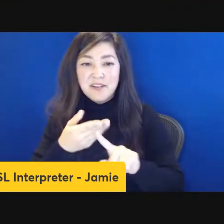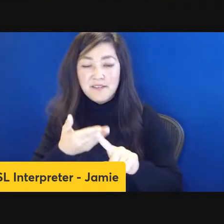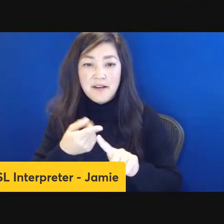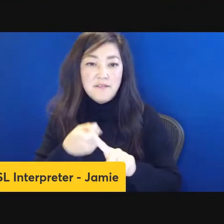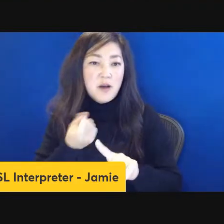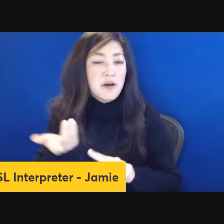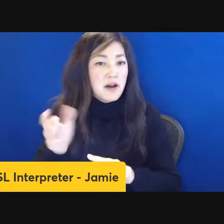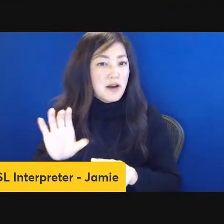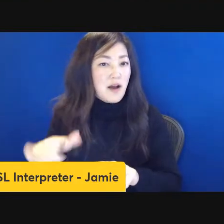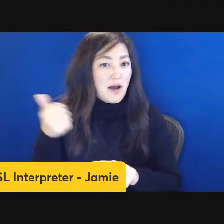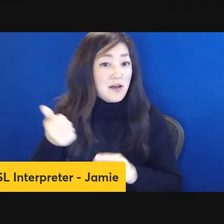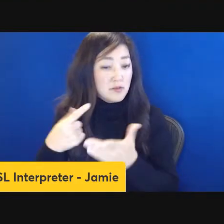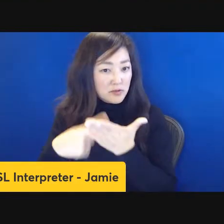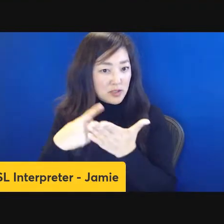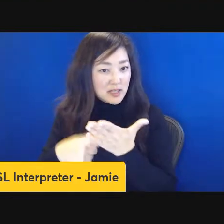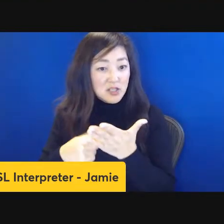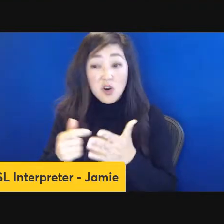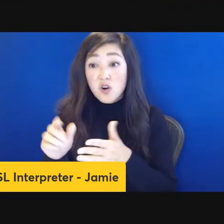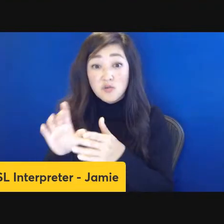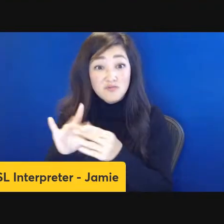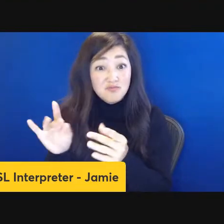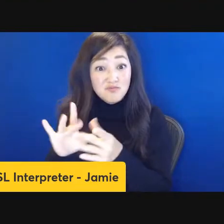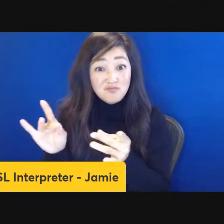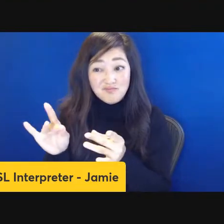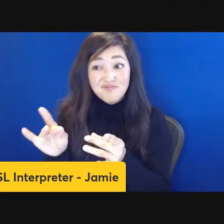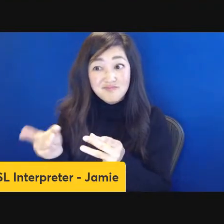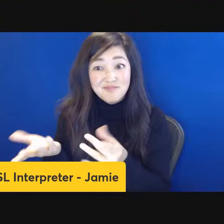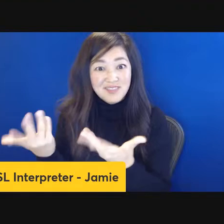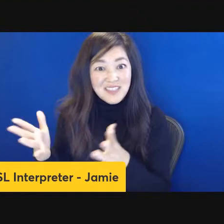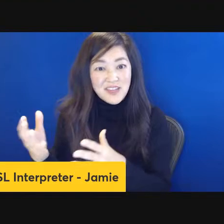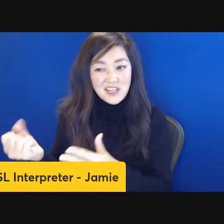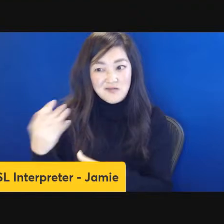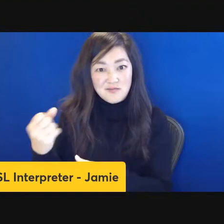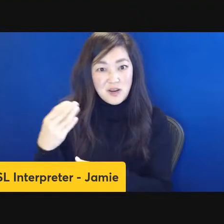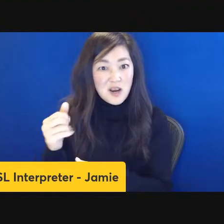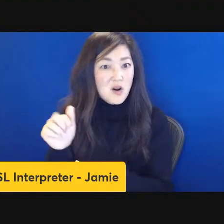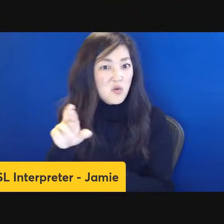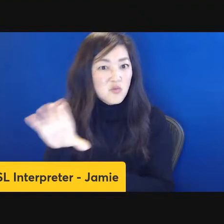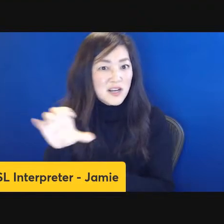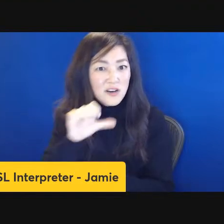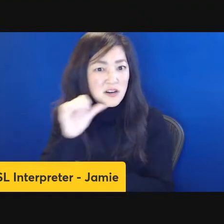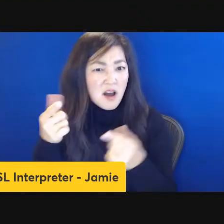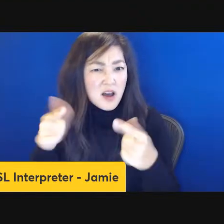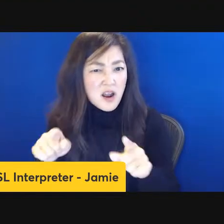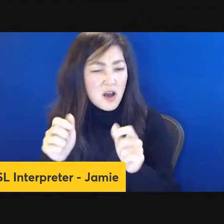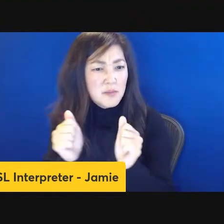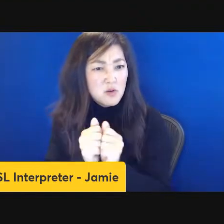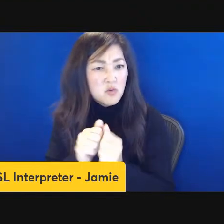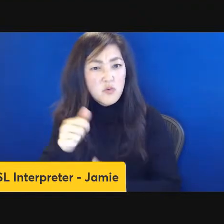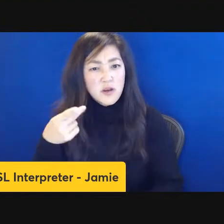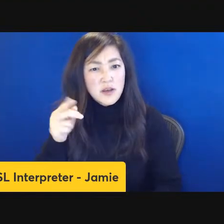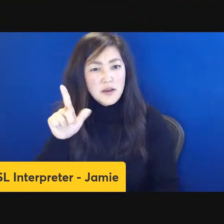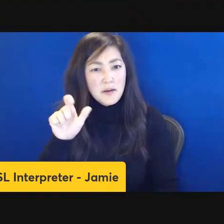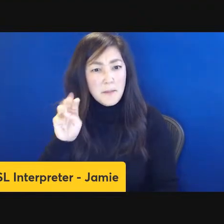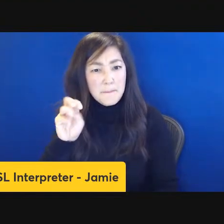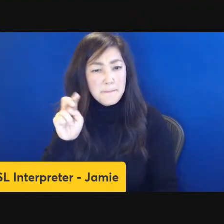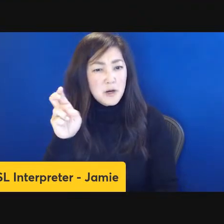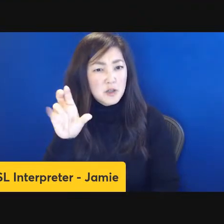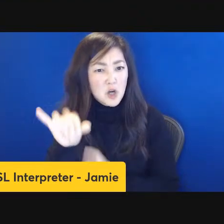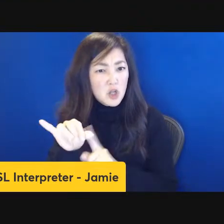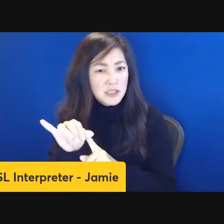in that we've received several comments already claiming that race correction is not happening within pulmonology at their